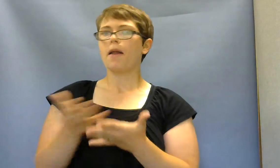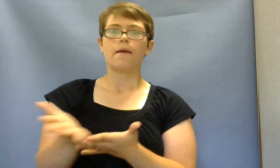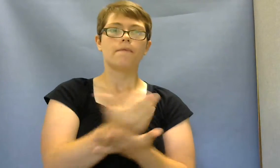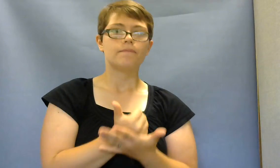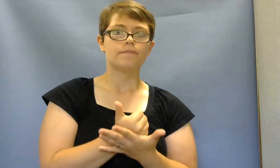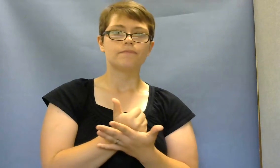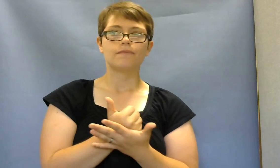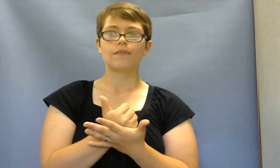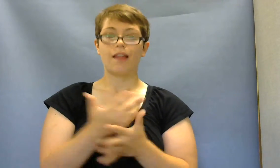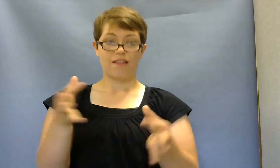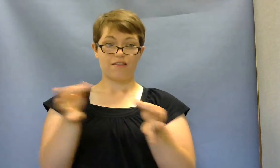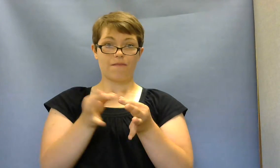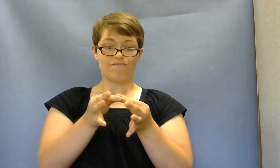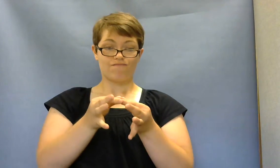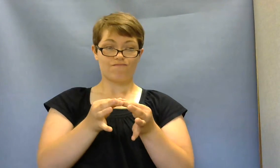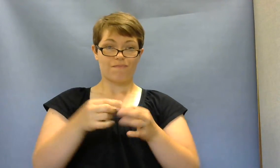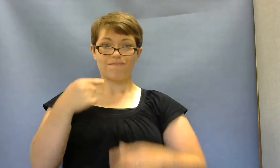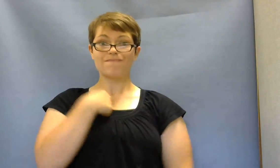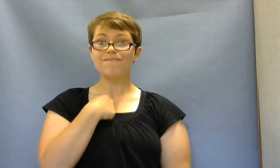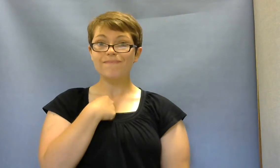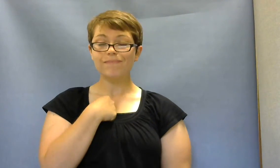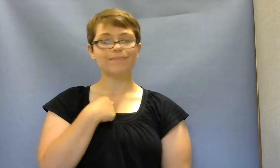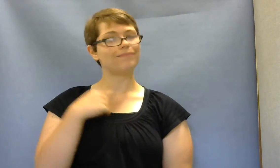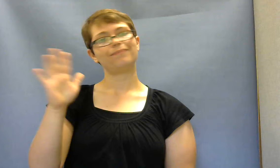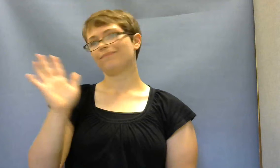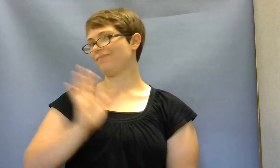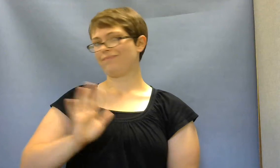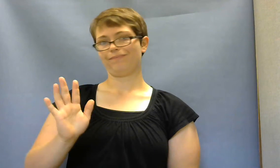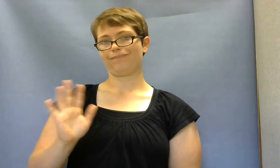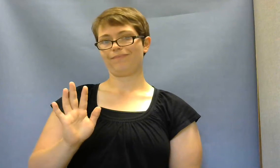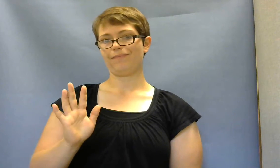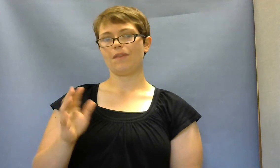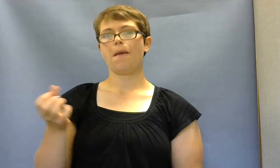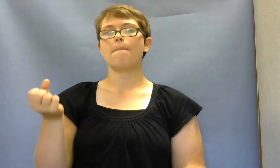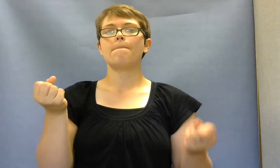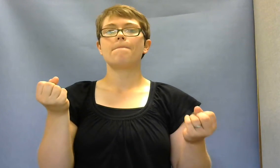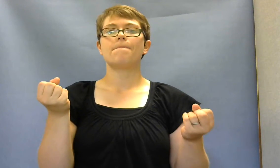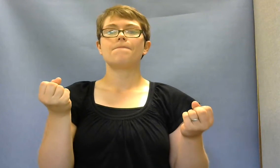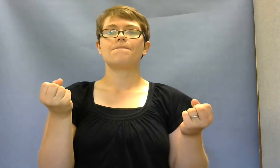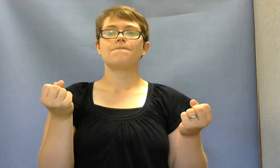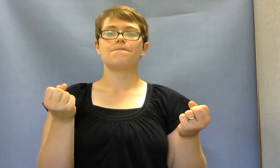Nothing. So many teenagers, tease each other for how we look, and I tell the teenagers,